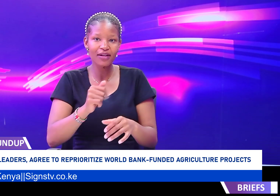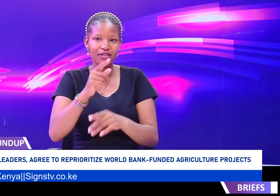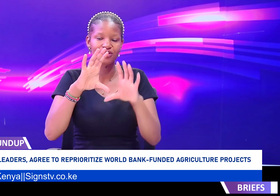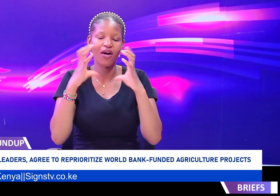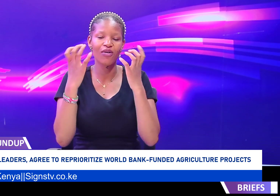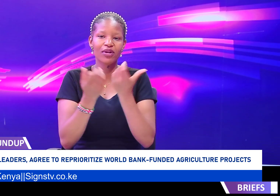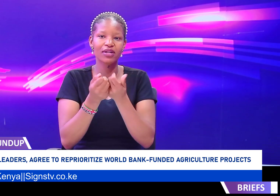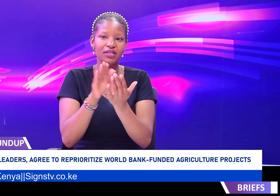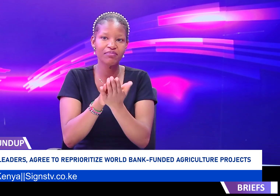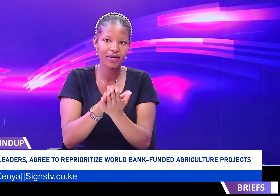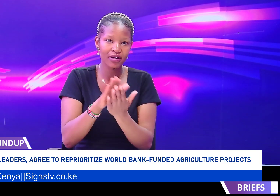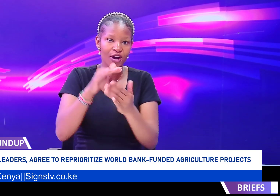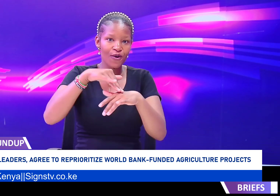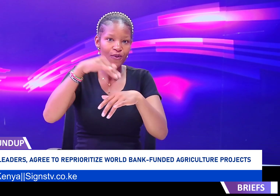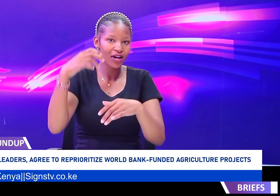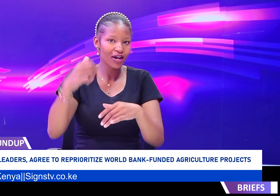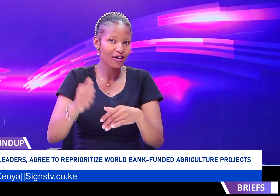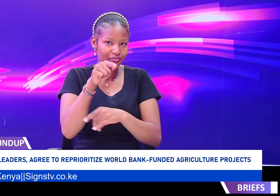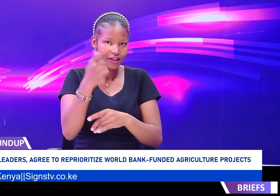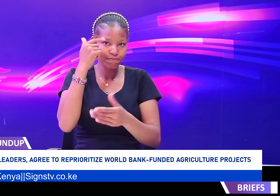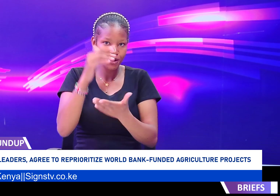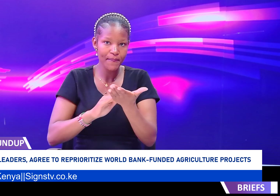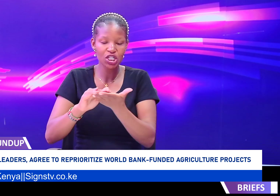an urgent basis to address the ongoing drought.